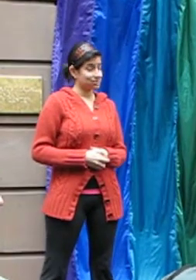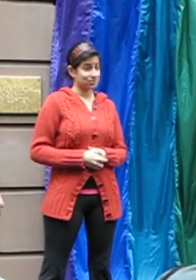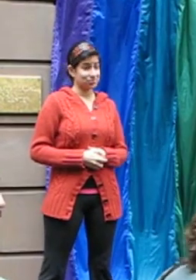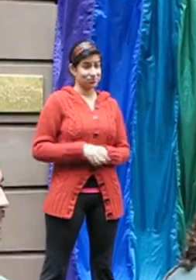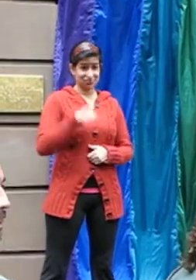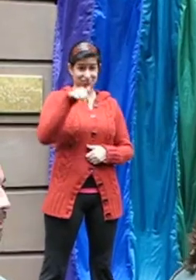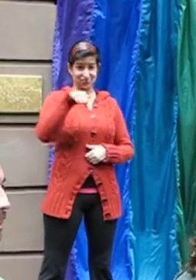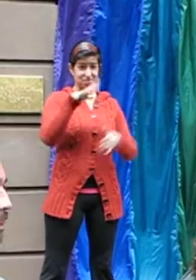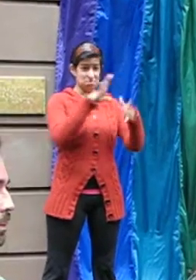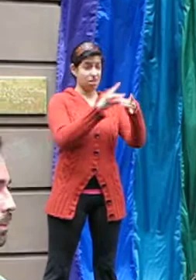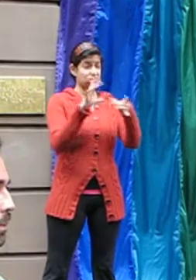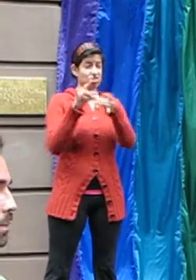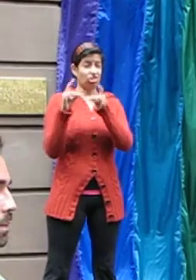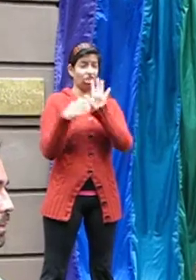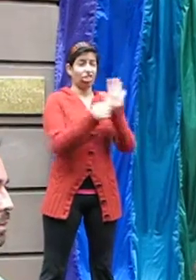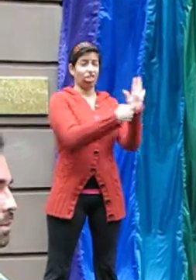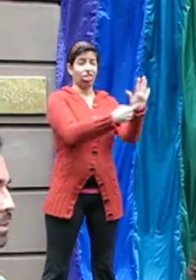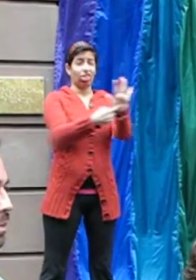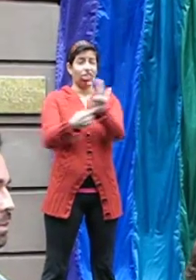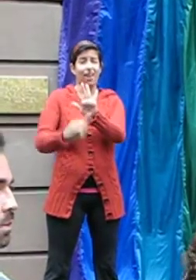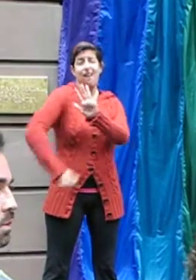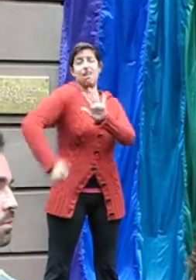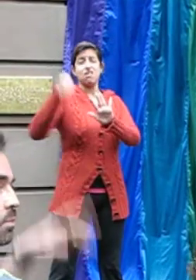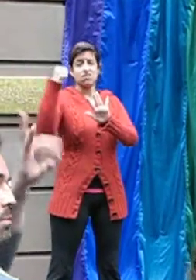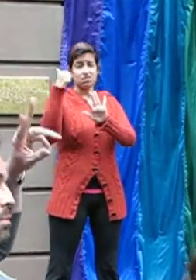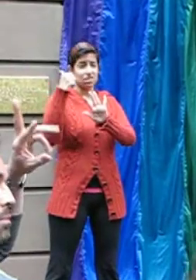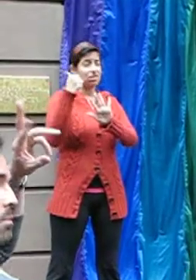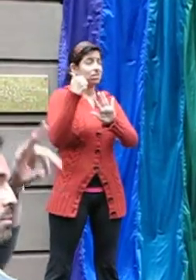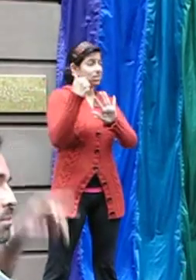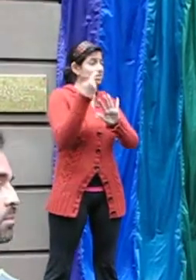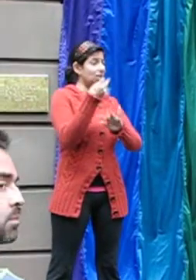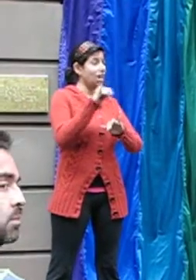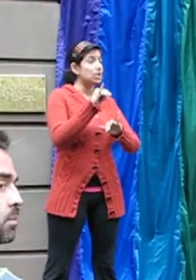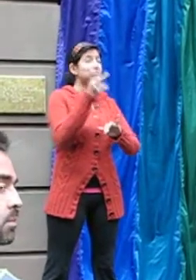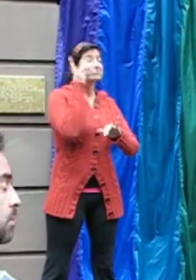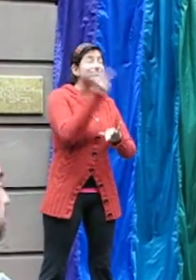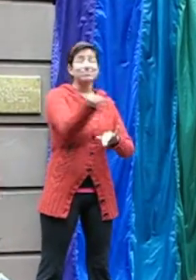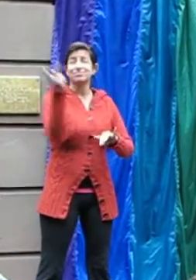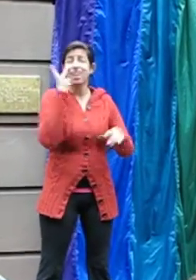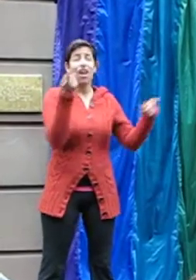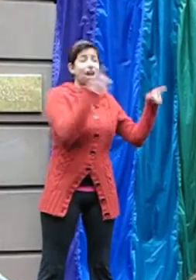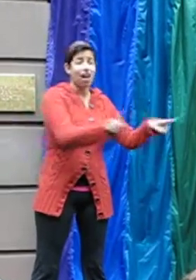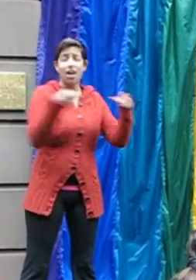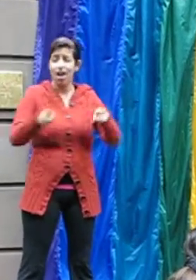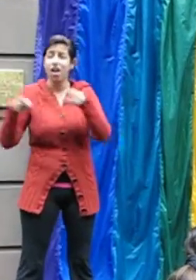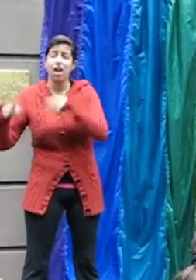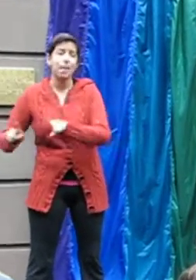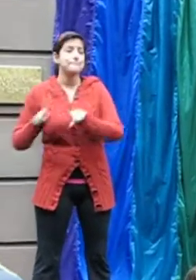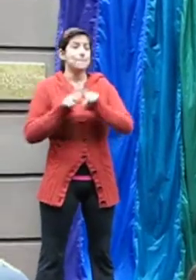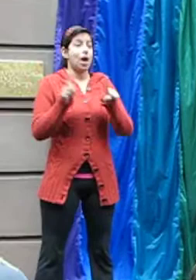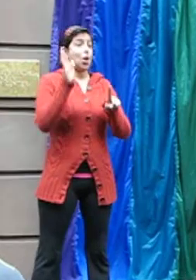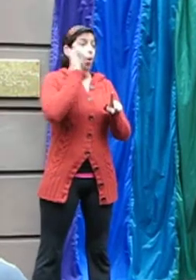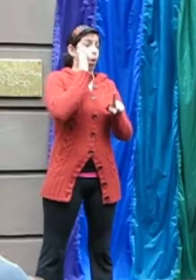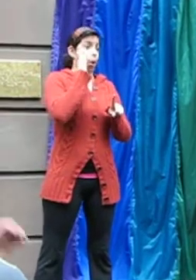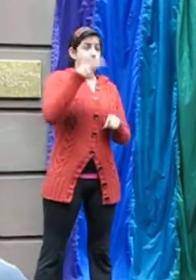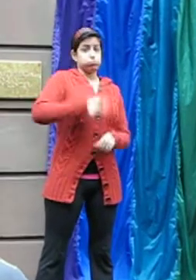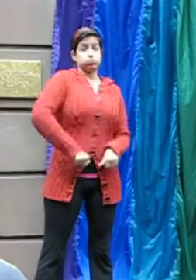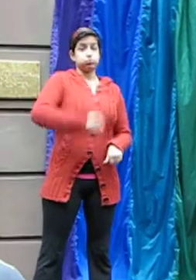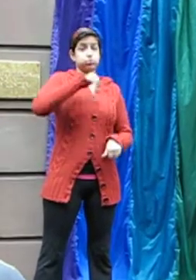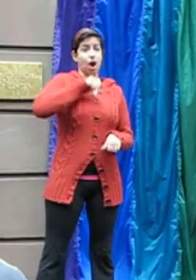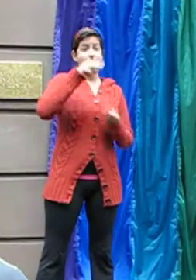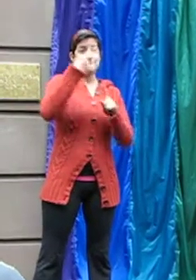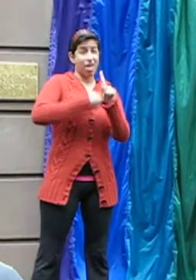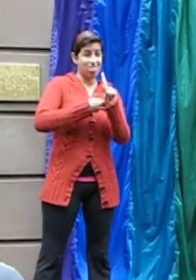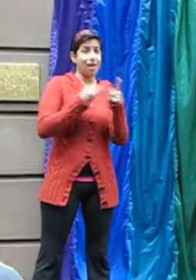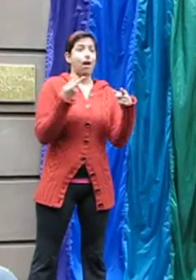Message all too often at the Anti-Violence Project, and we know that this violence increases around Pride Month. And one thing